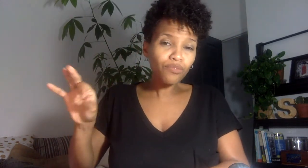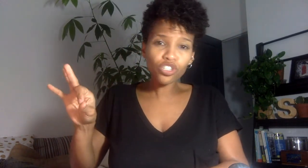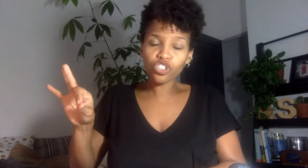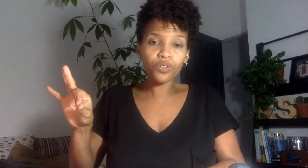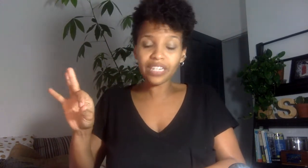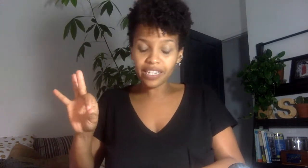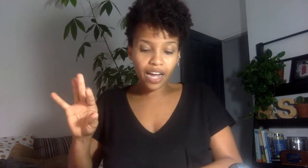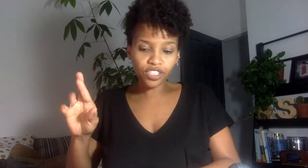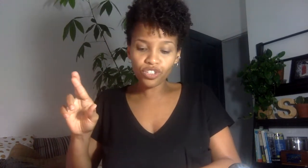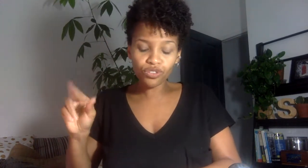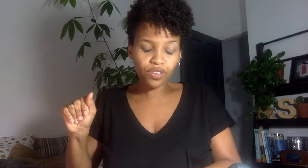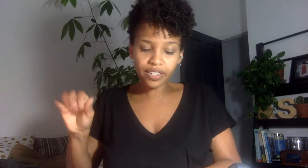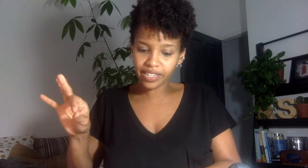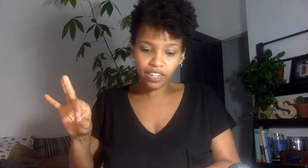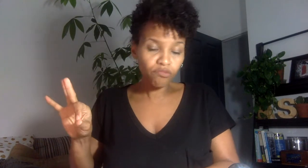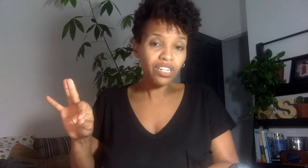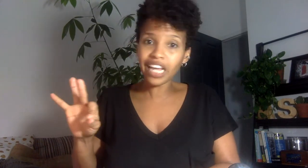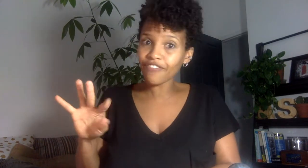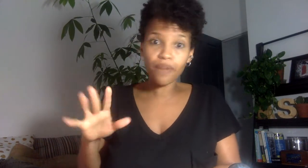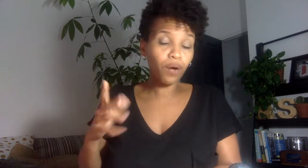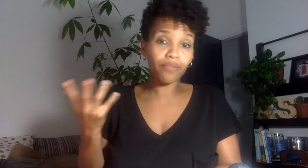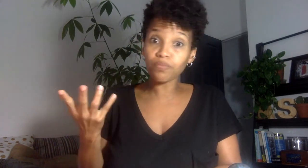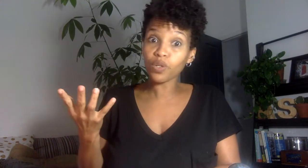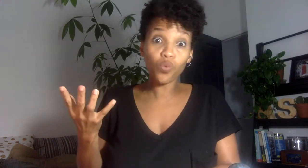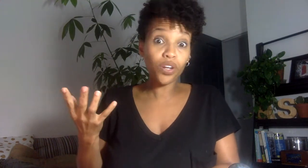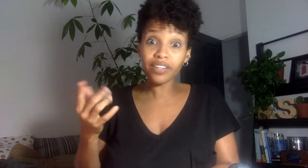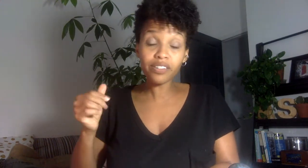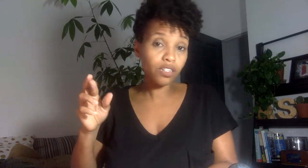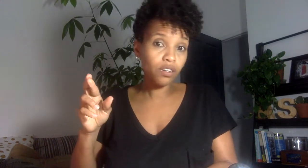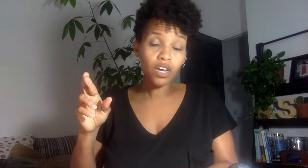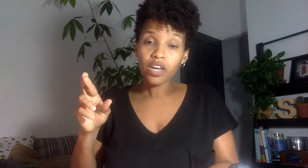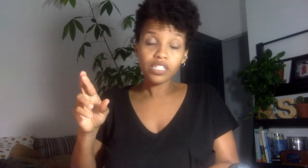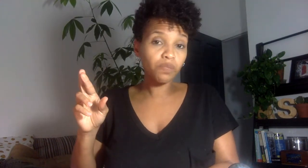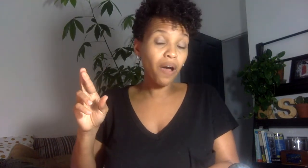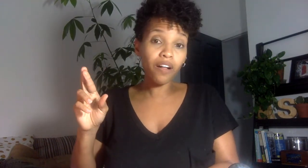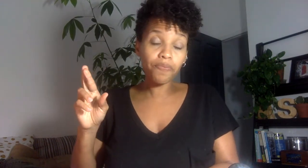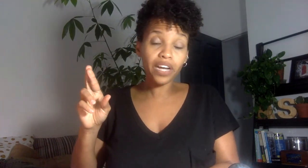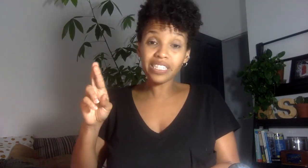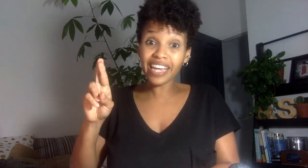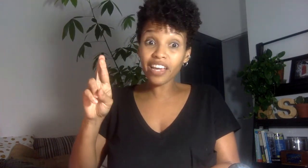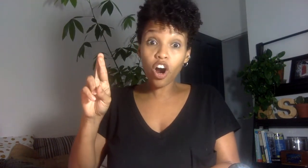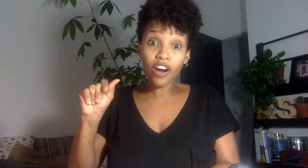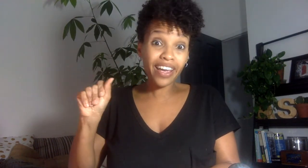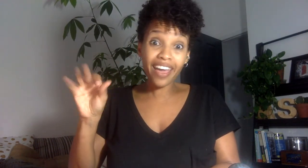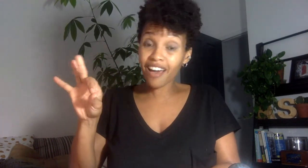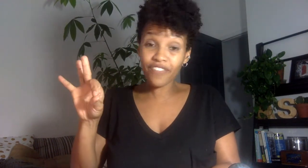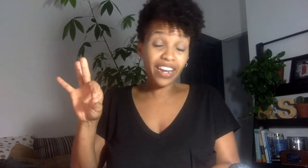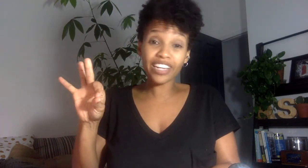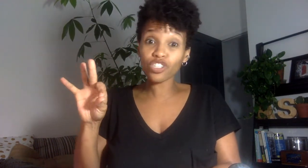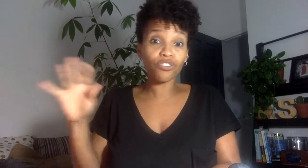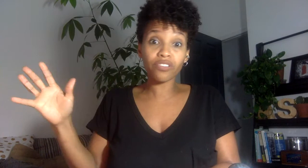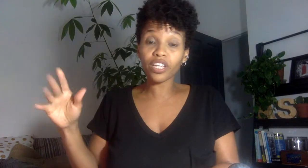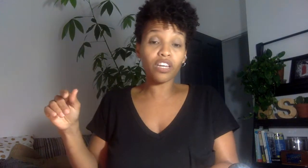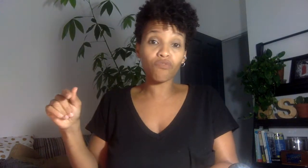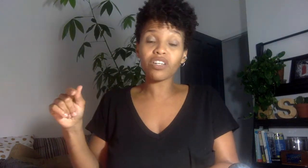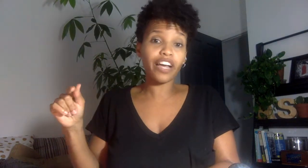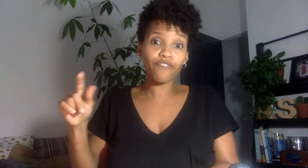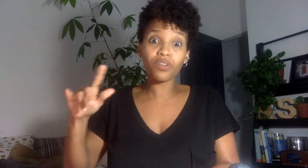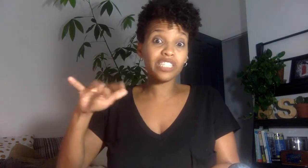just choosing not to do this, and in real life, I probably wouldn't say RAF, and I certainly in real life wouldn't